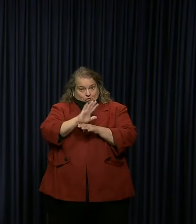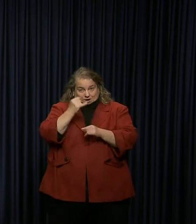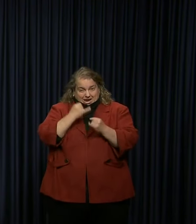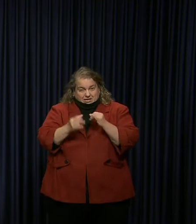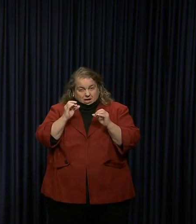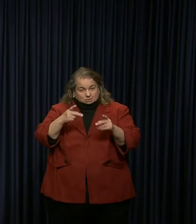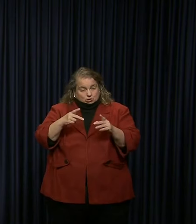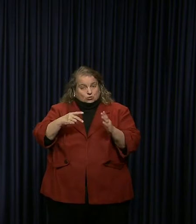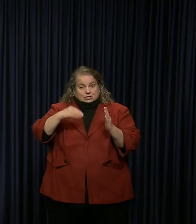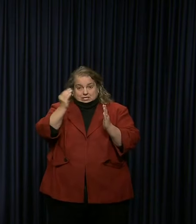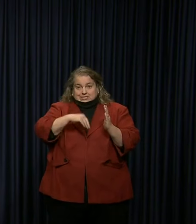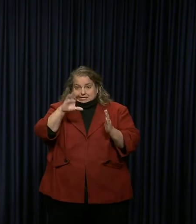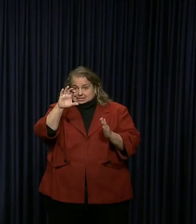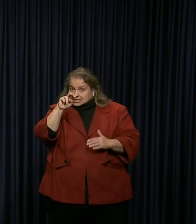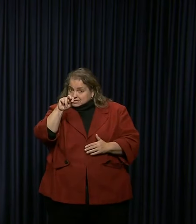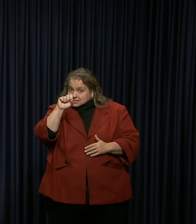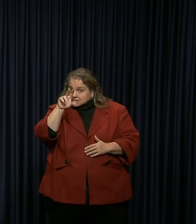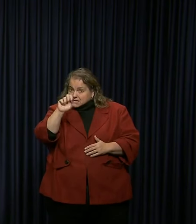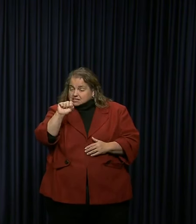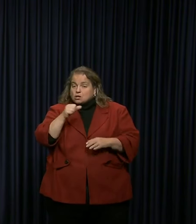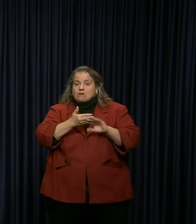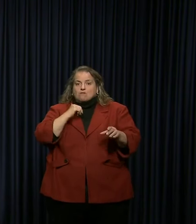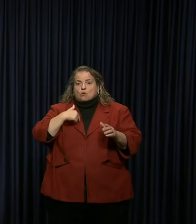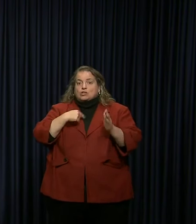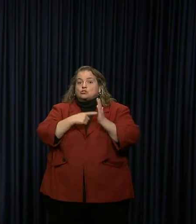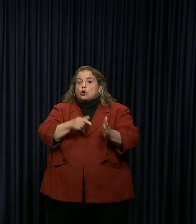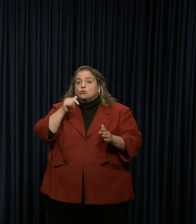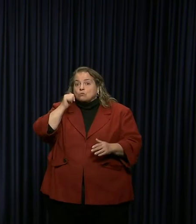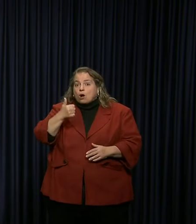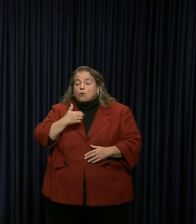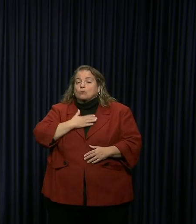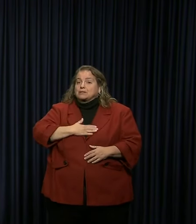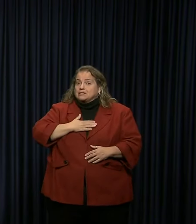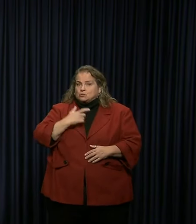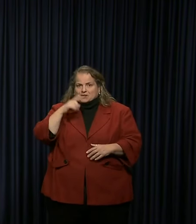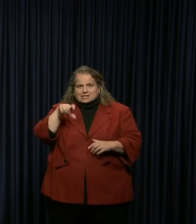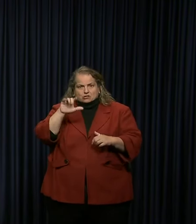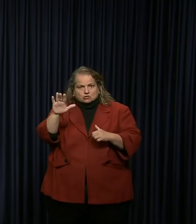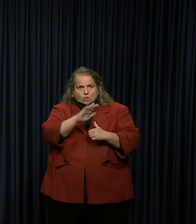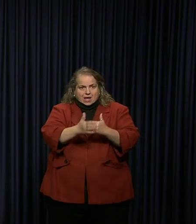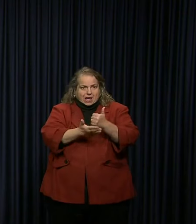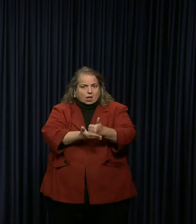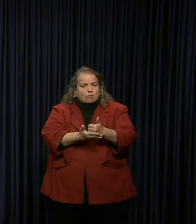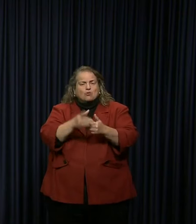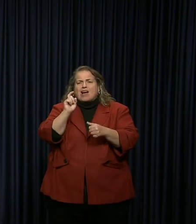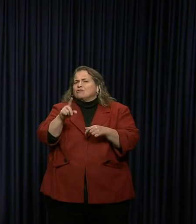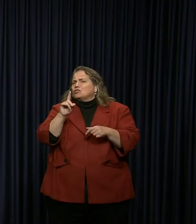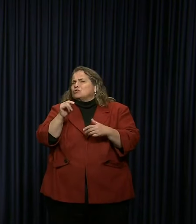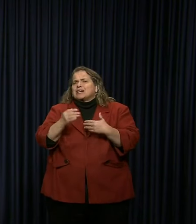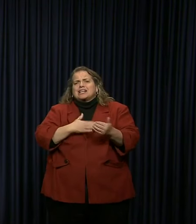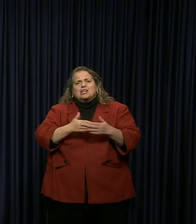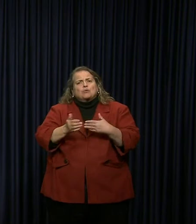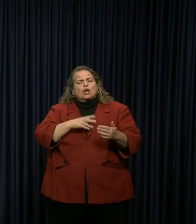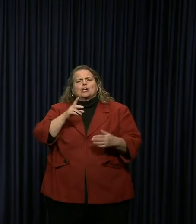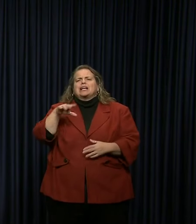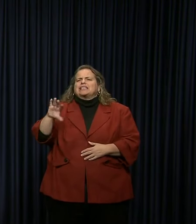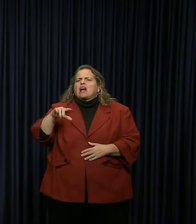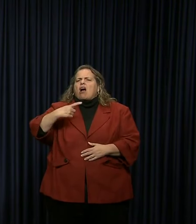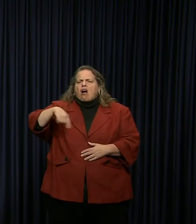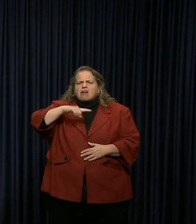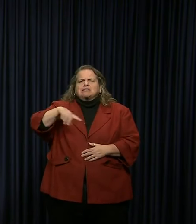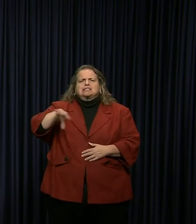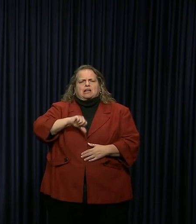opportunity before we show it tomorrow for everybody to sign up for that census. We need your help. You got to do it anyways. Let's take pride